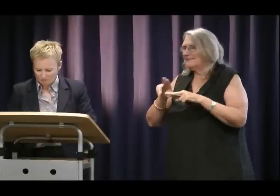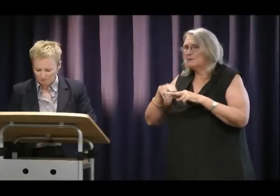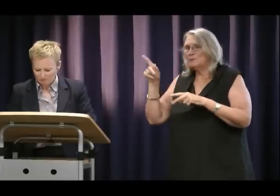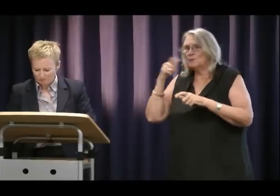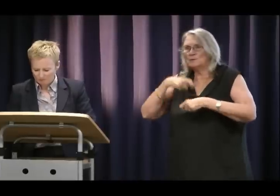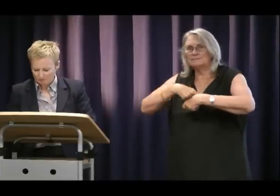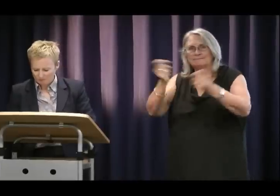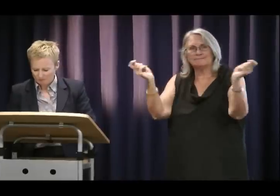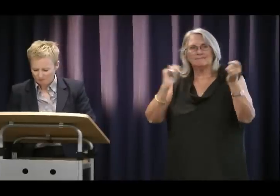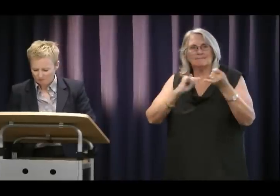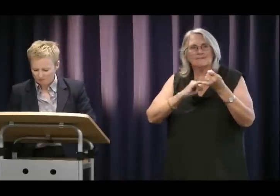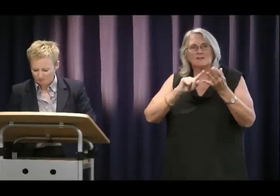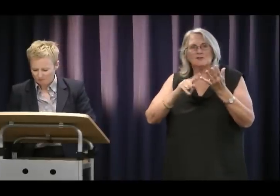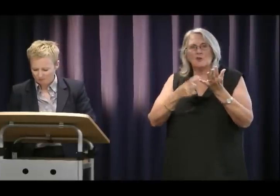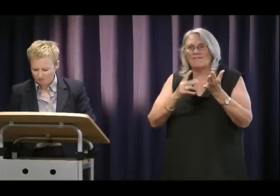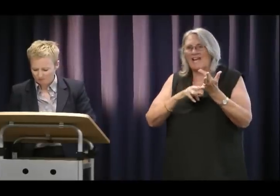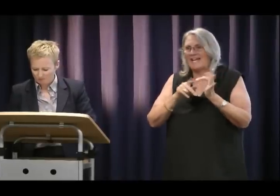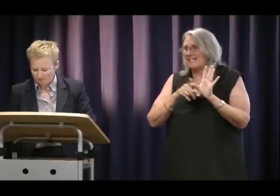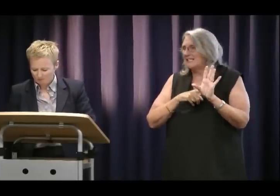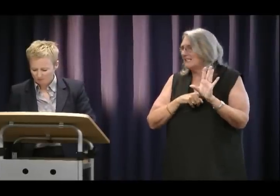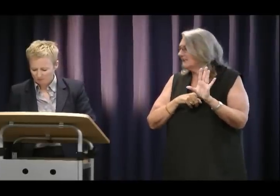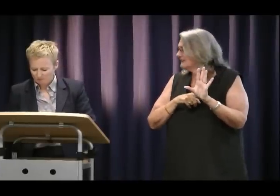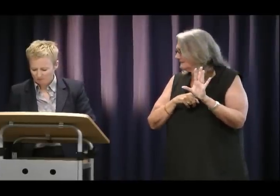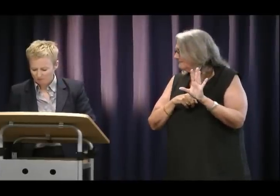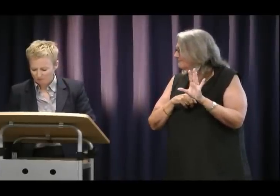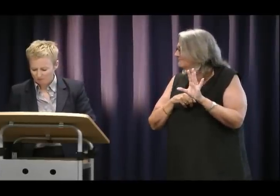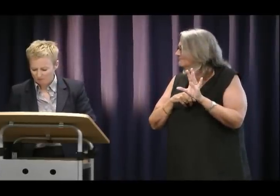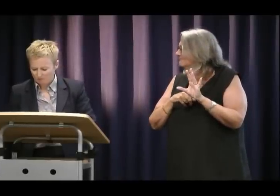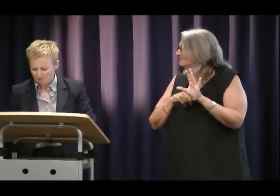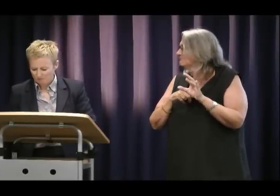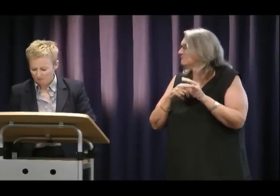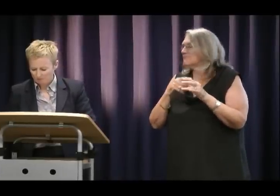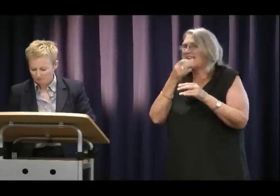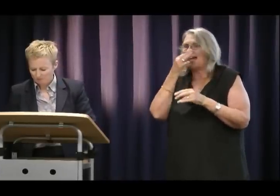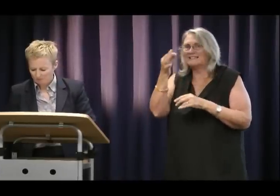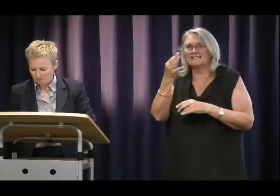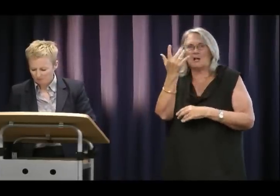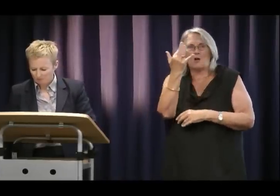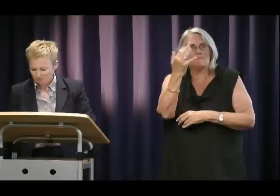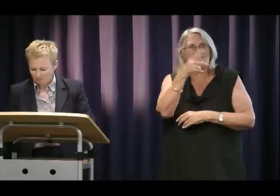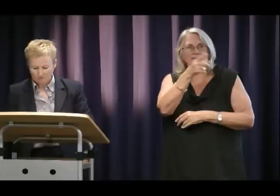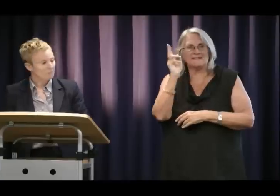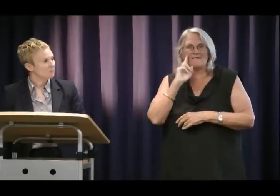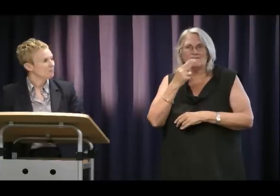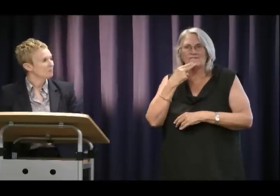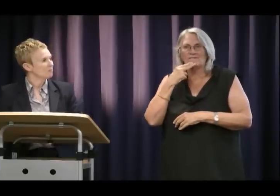to what's been talked about, but if you could provide a survey